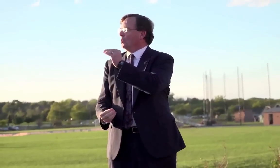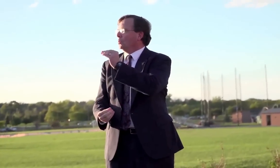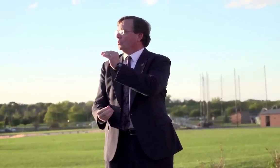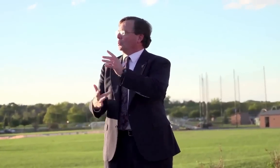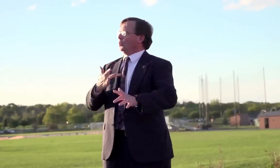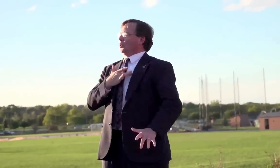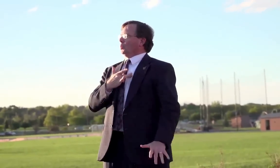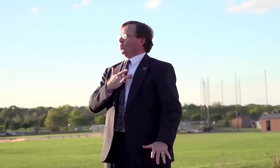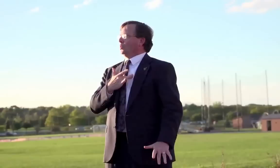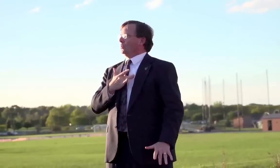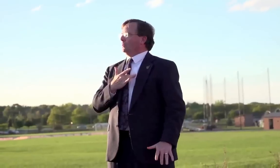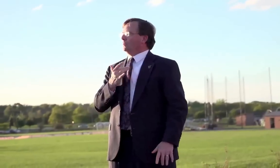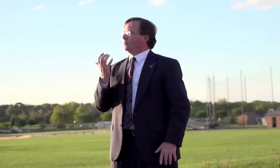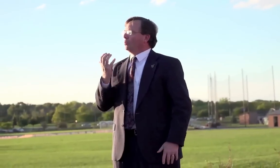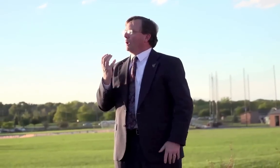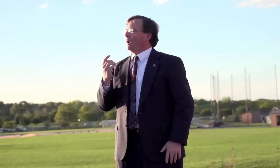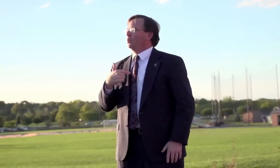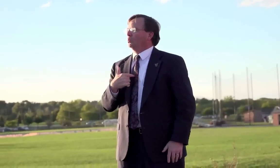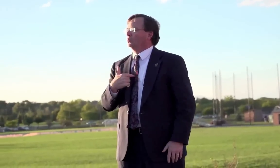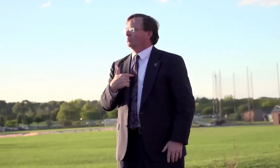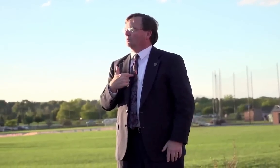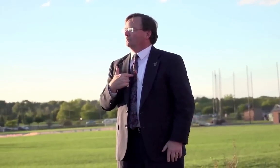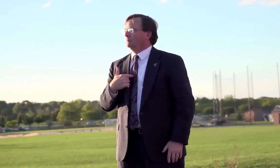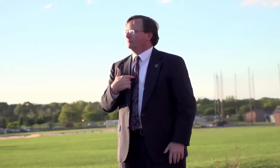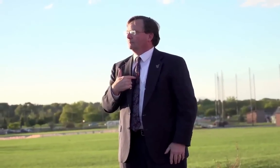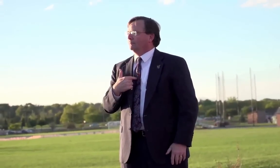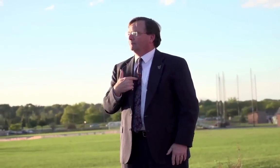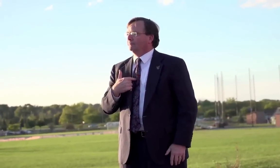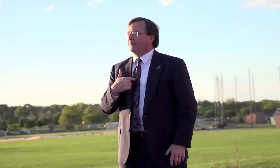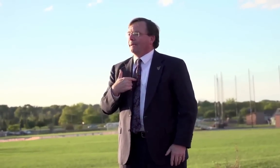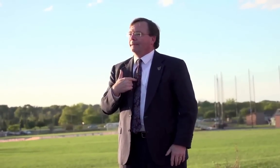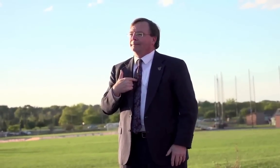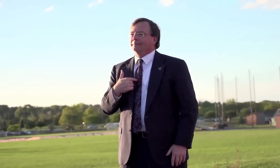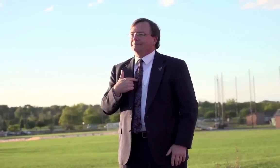Anytime that we lose someone here in this community, it's a huge loss.